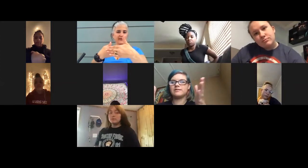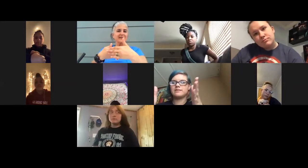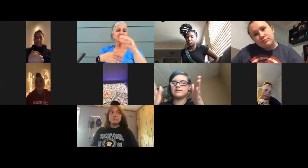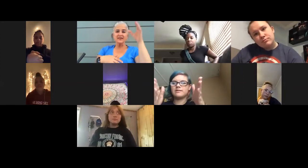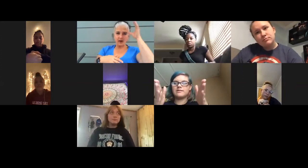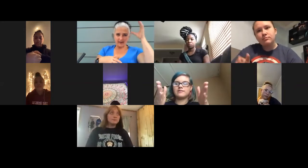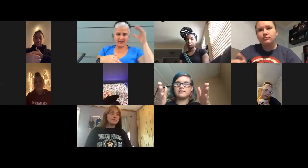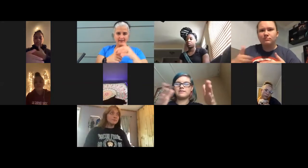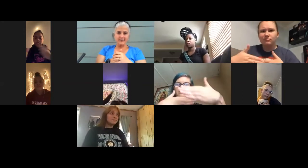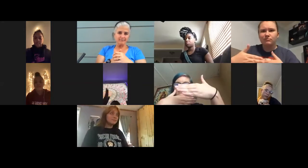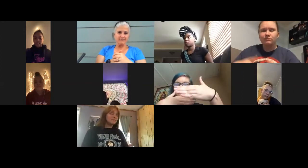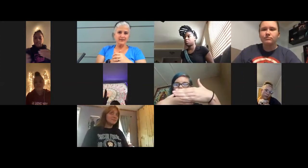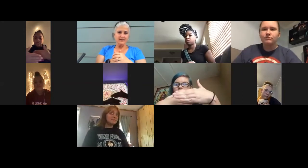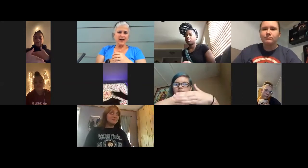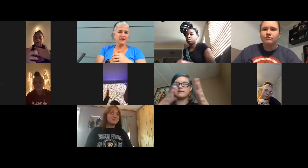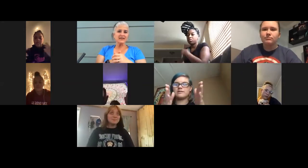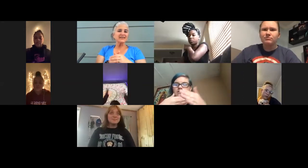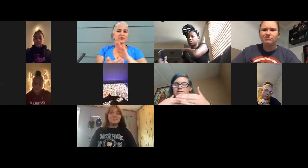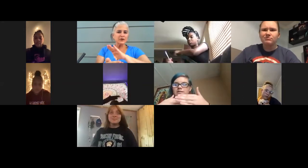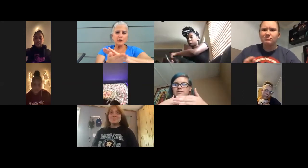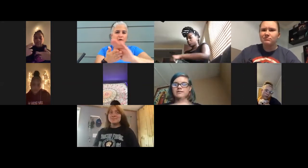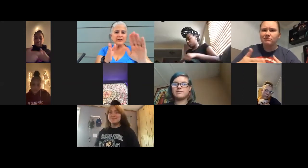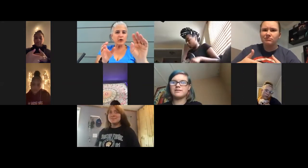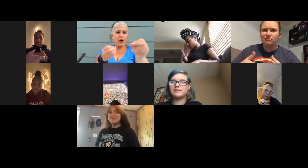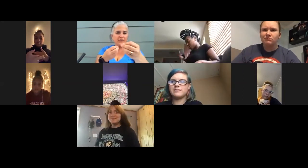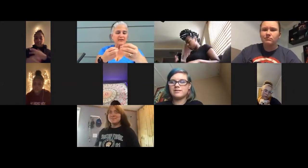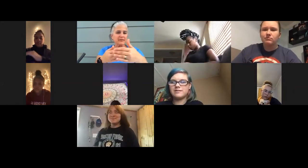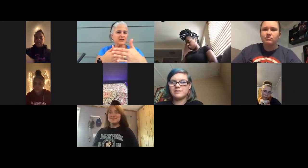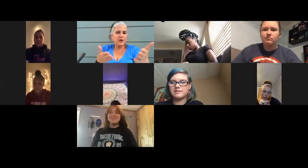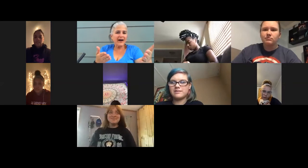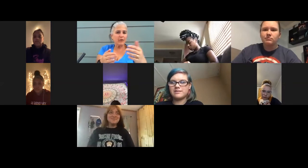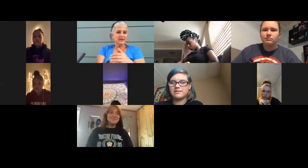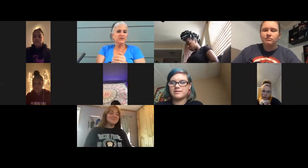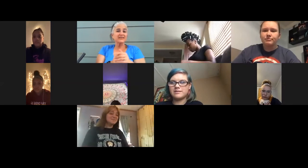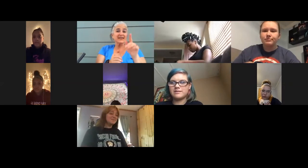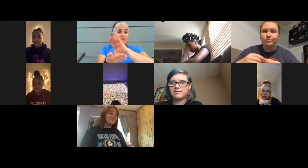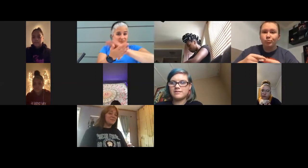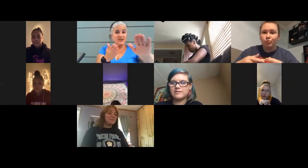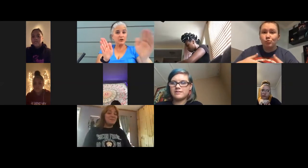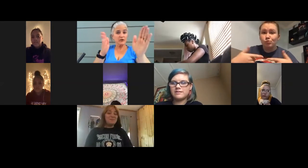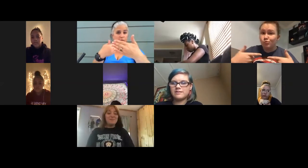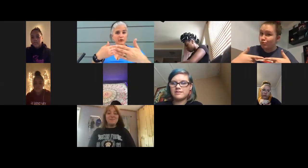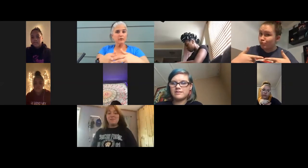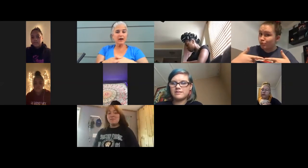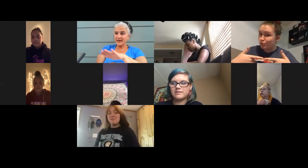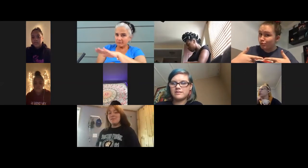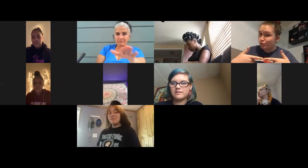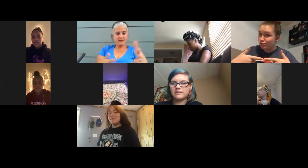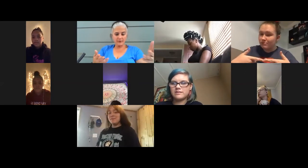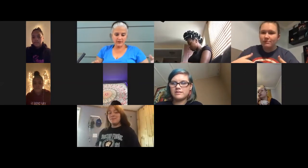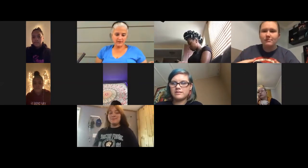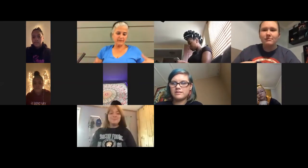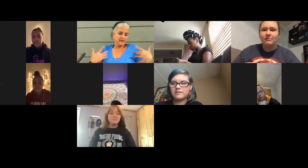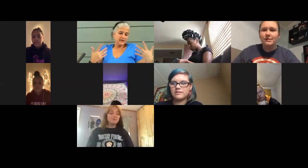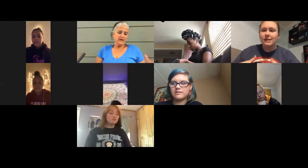is working and it's in the context. I'm not going to tell you to go clean your office because you don't have one. So if I said clean your room, I mean